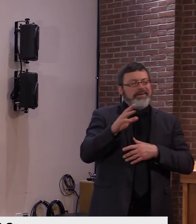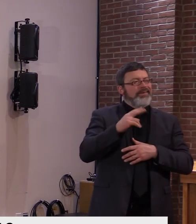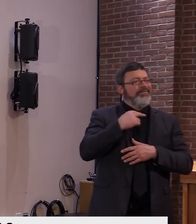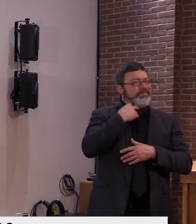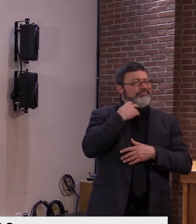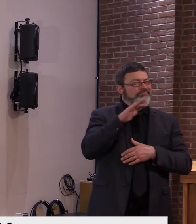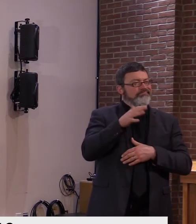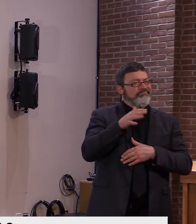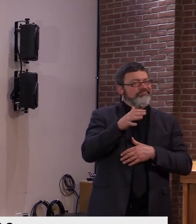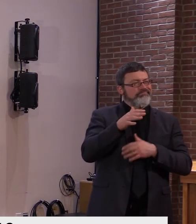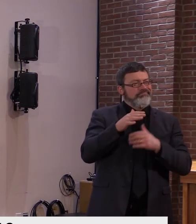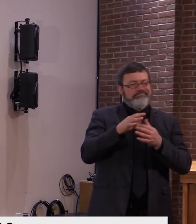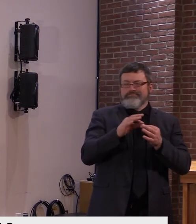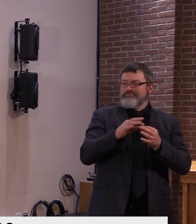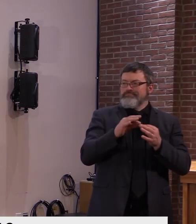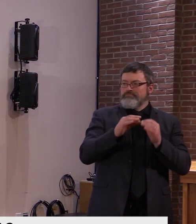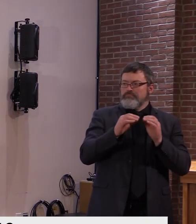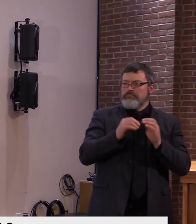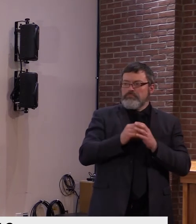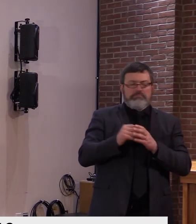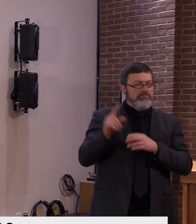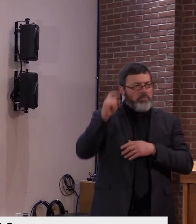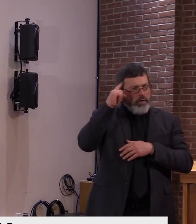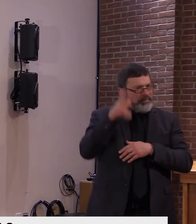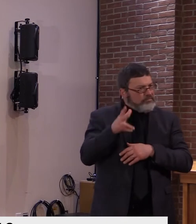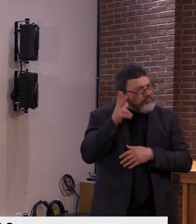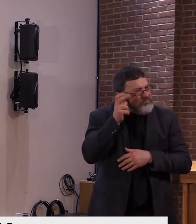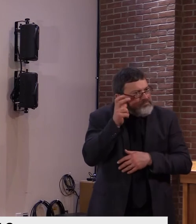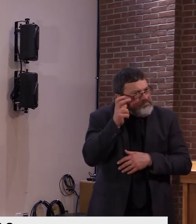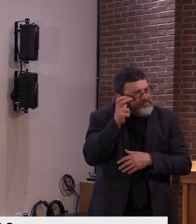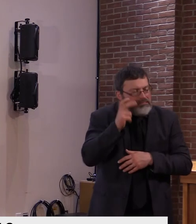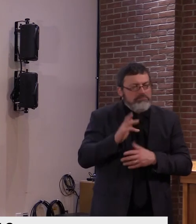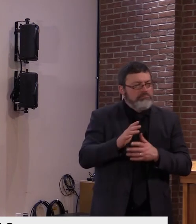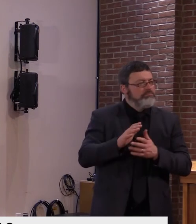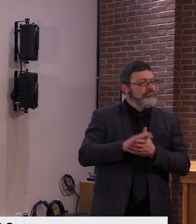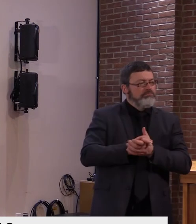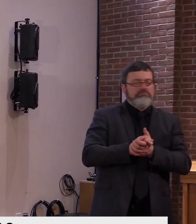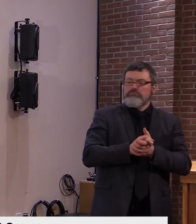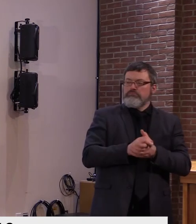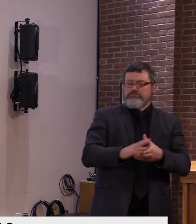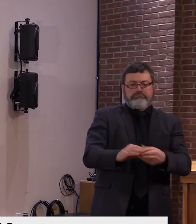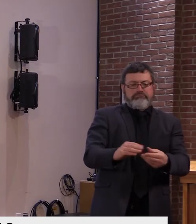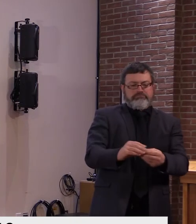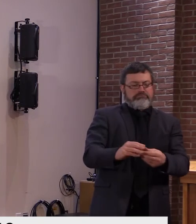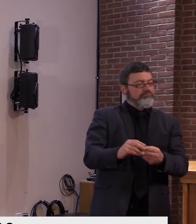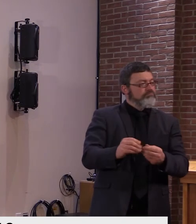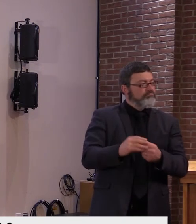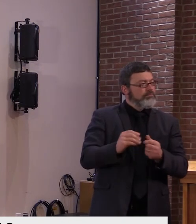stop from getting depressed, especially when they can't go to their loved ones and their family?